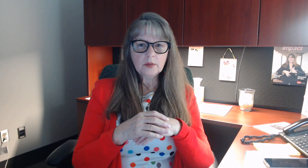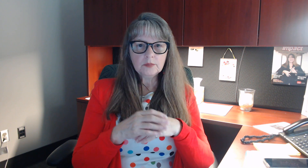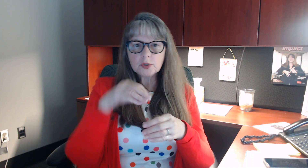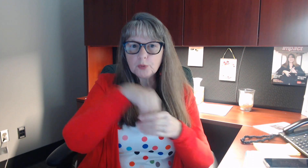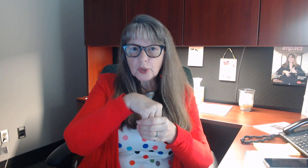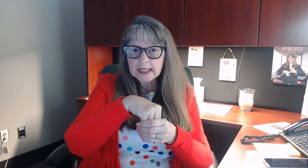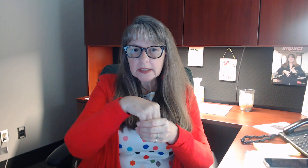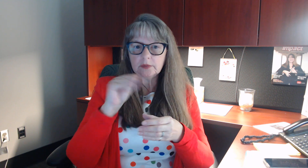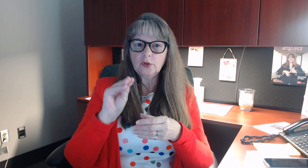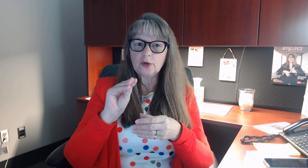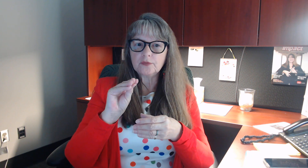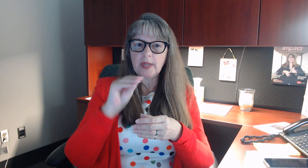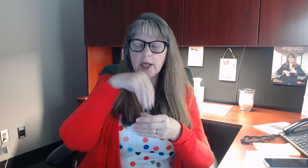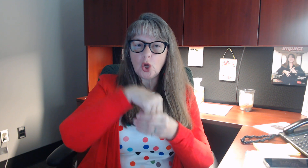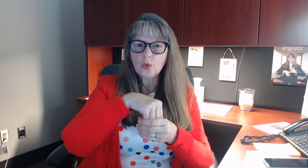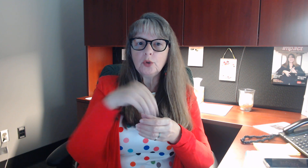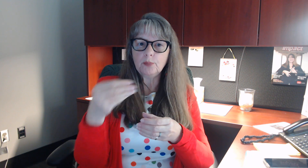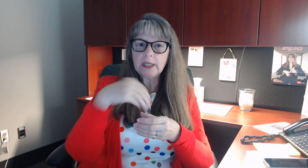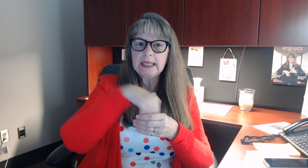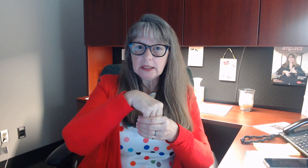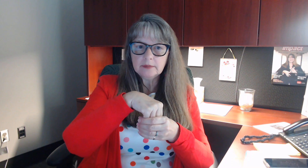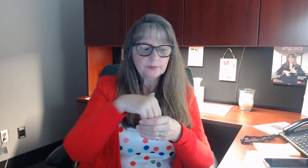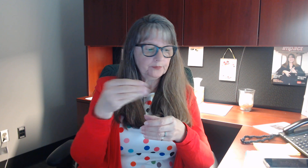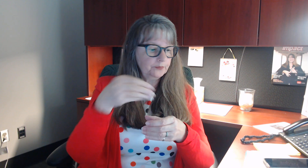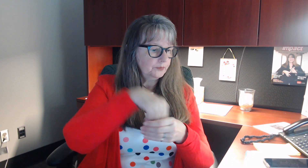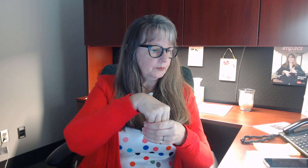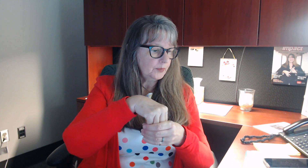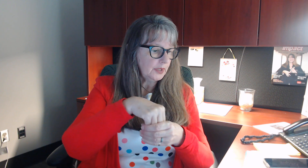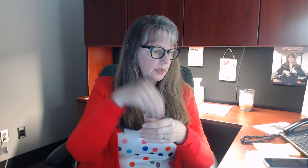To put in, you got your flattened O, you put in.